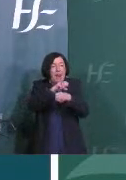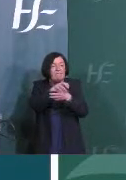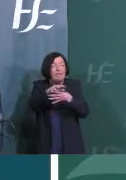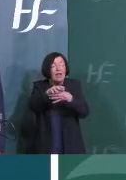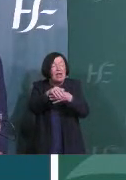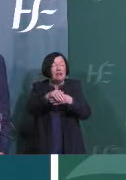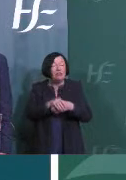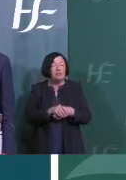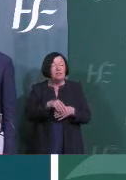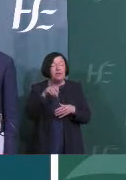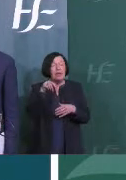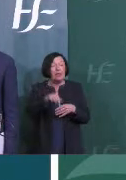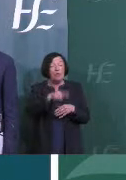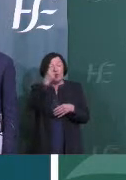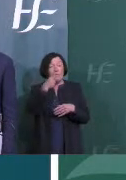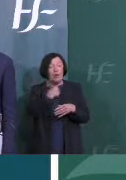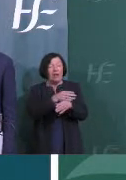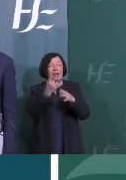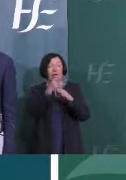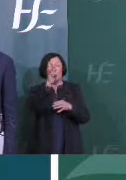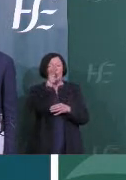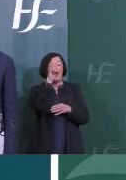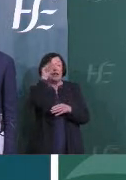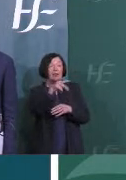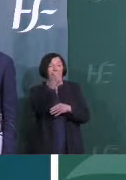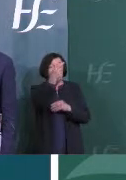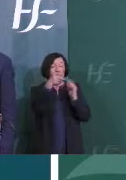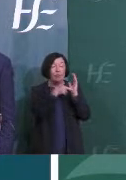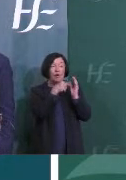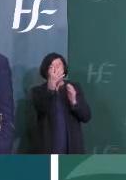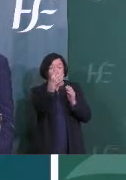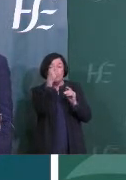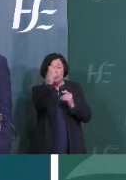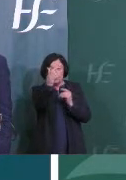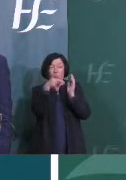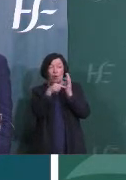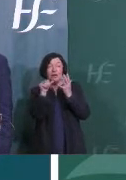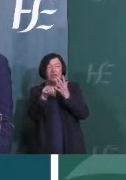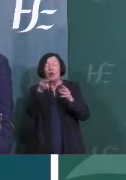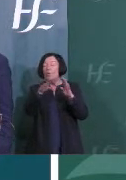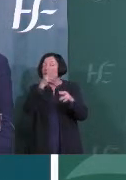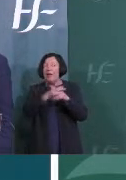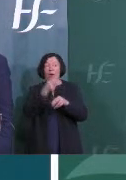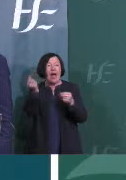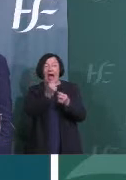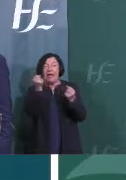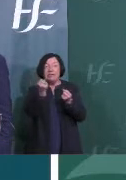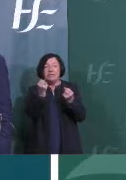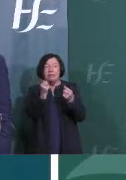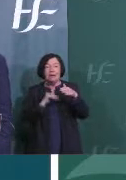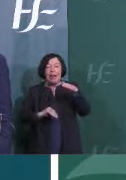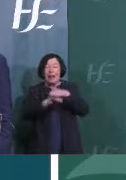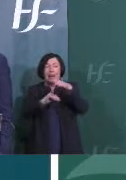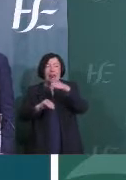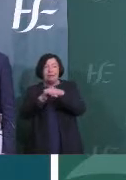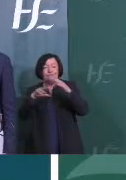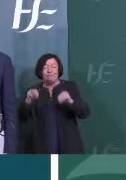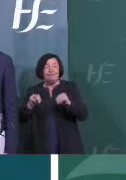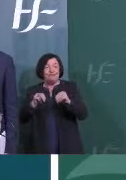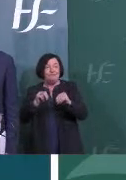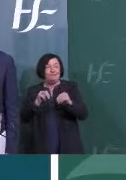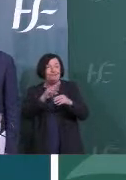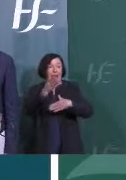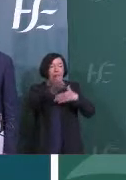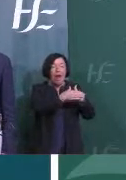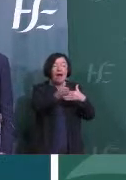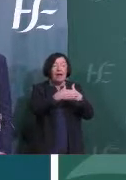And the original one we dealt with in the Wuhan, 2.4 to 2.6, and that's without any social restrictions, without any social measures, without any